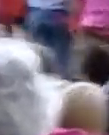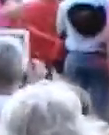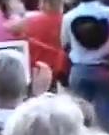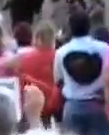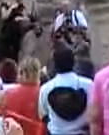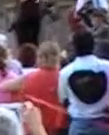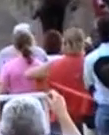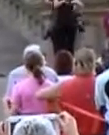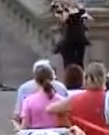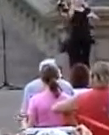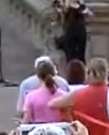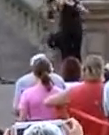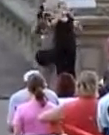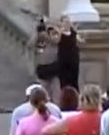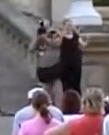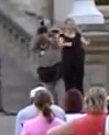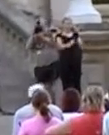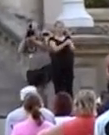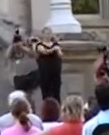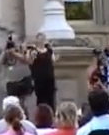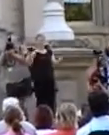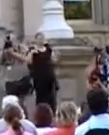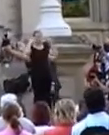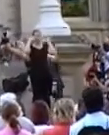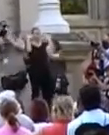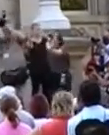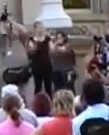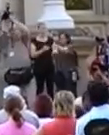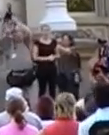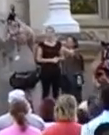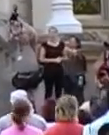A floor speech could end in this. I don't know.